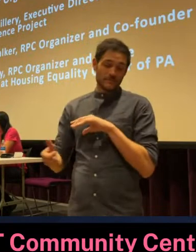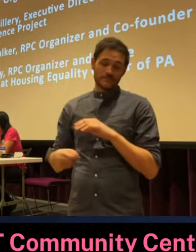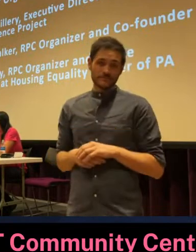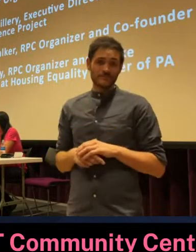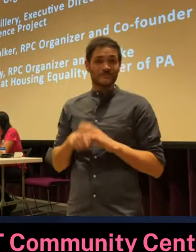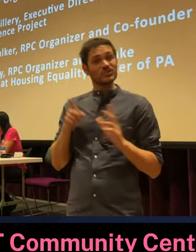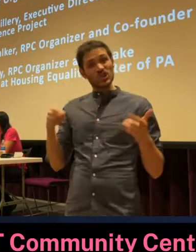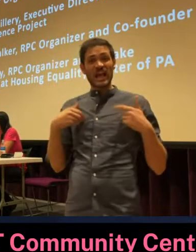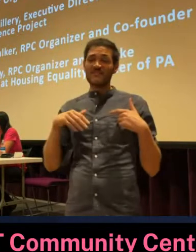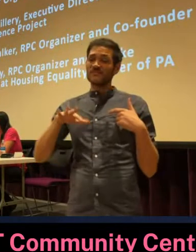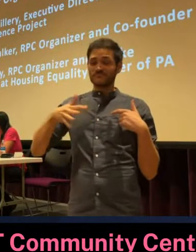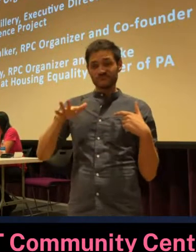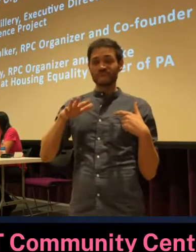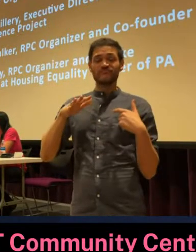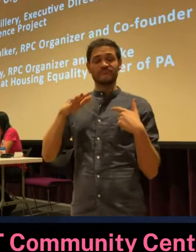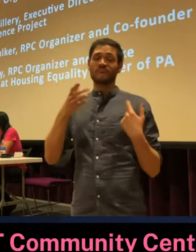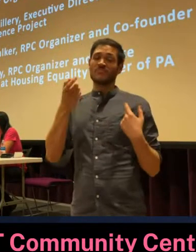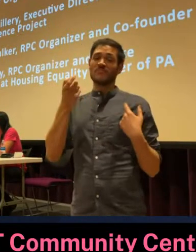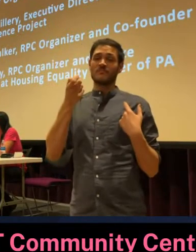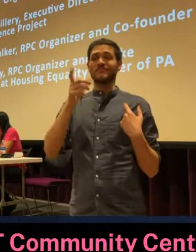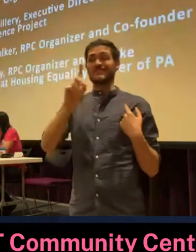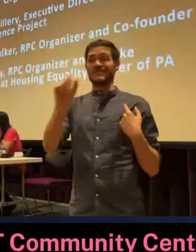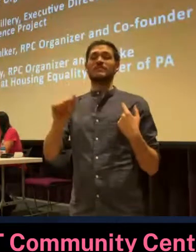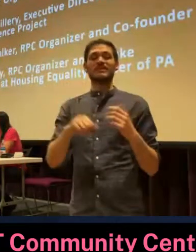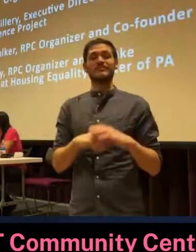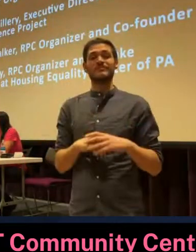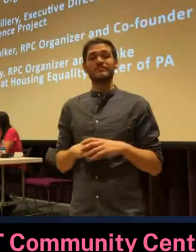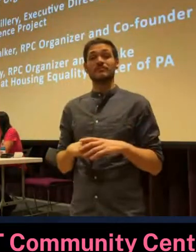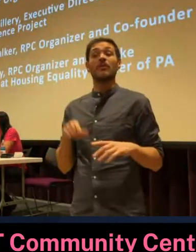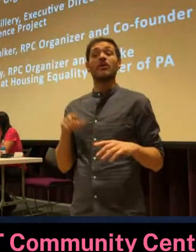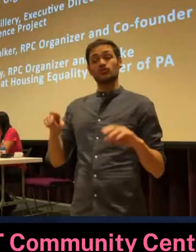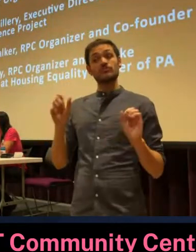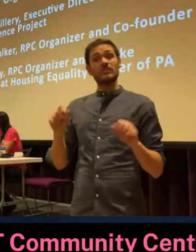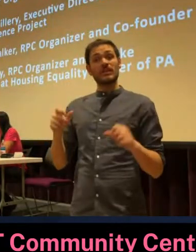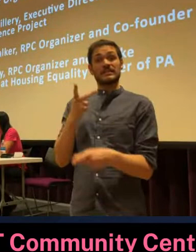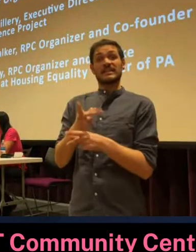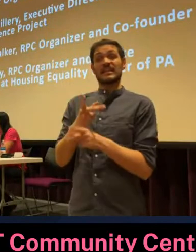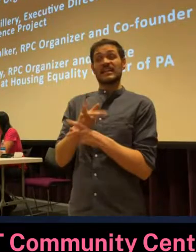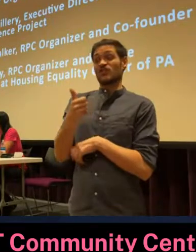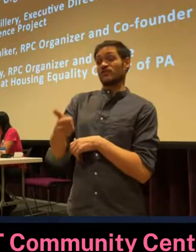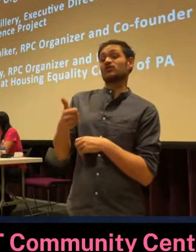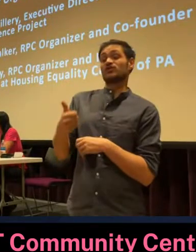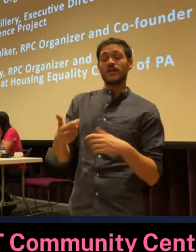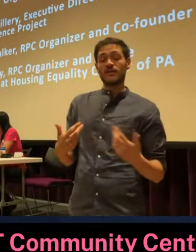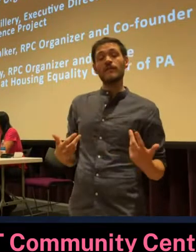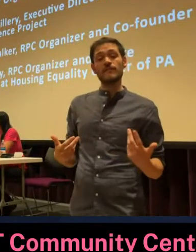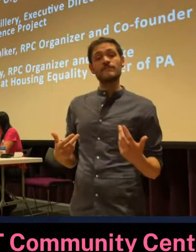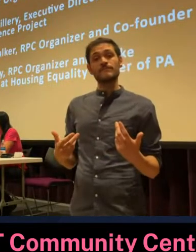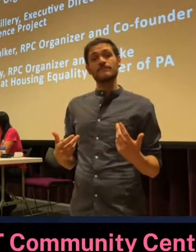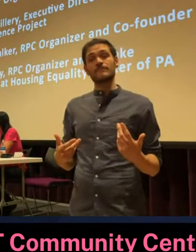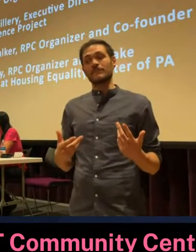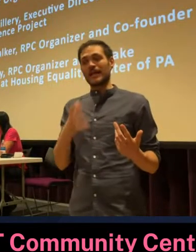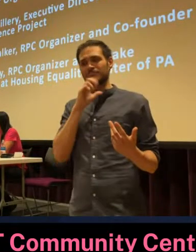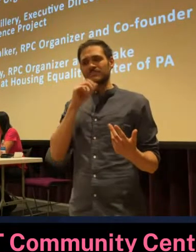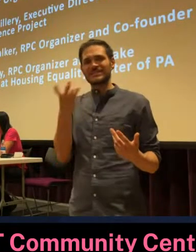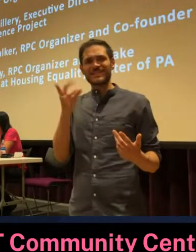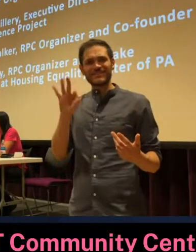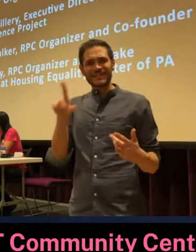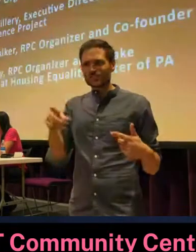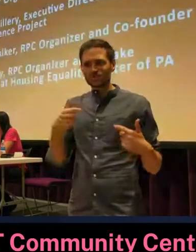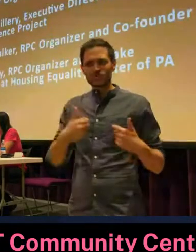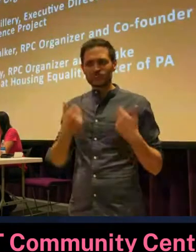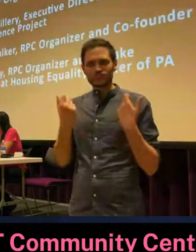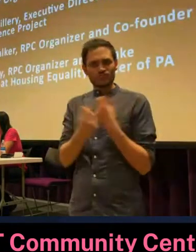disabled. She's capable of taking care of herself, and believe me, at 79, she's surviving